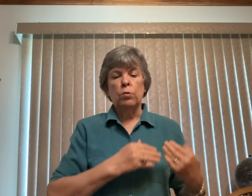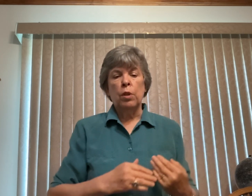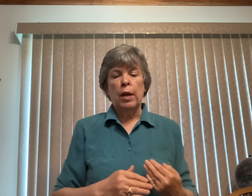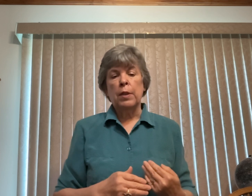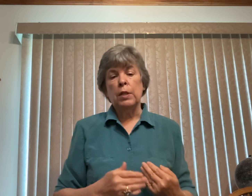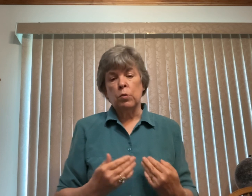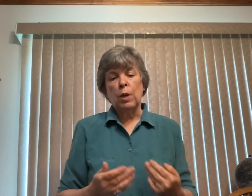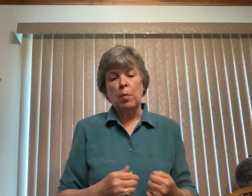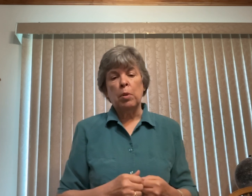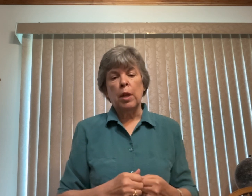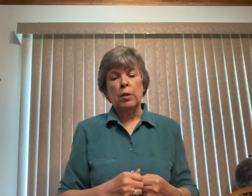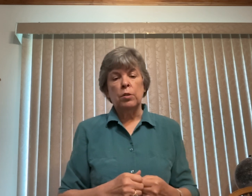that. That's what I plan to do.